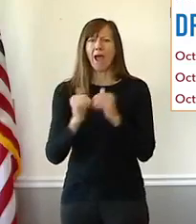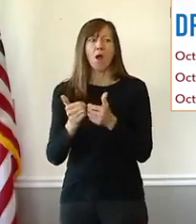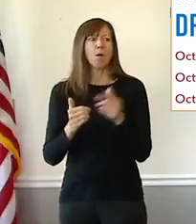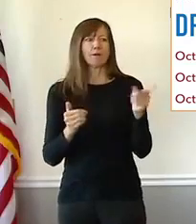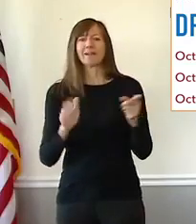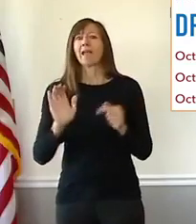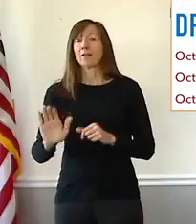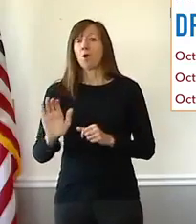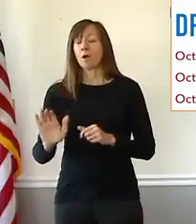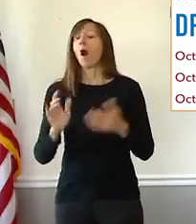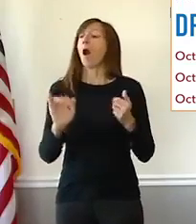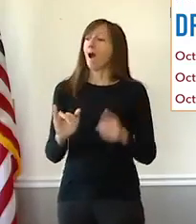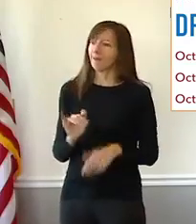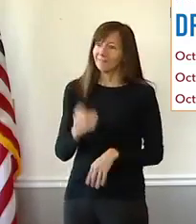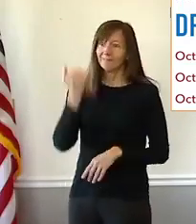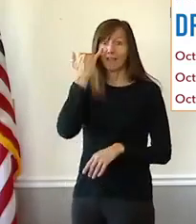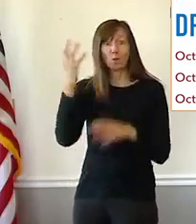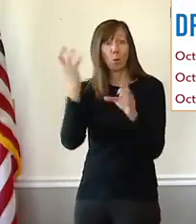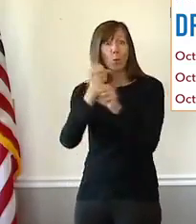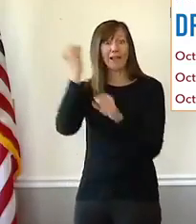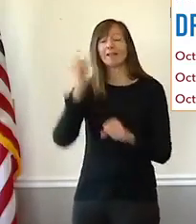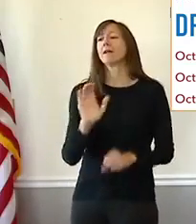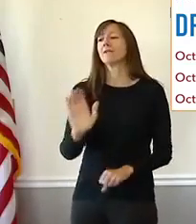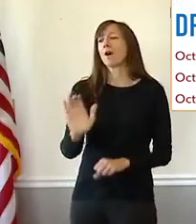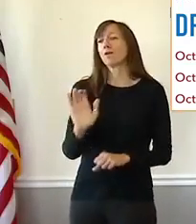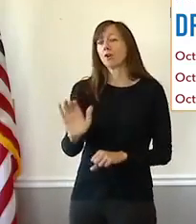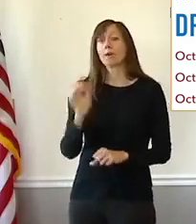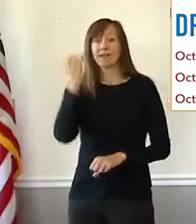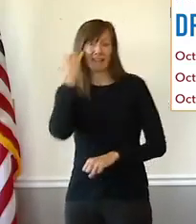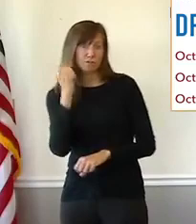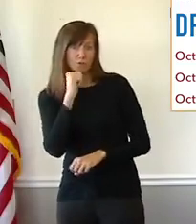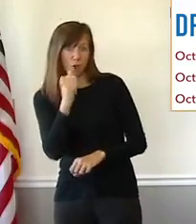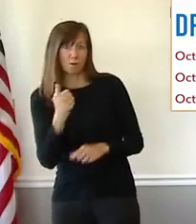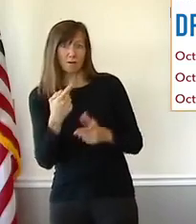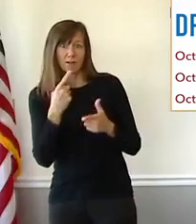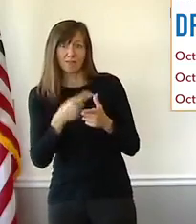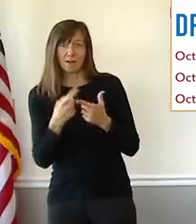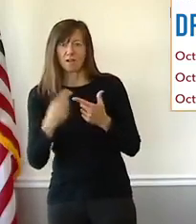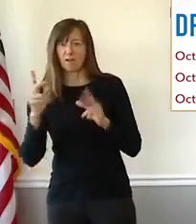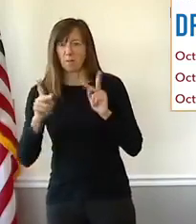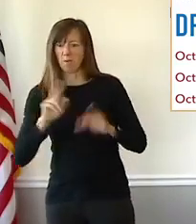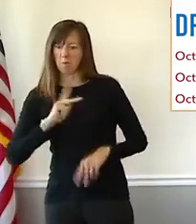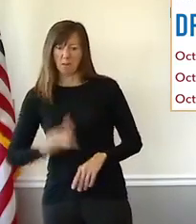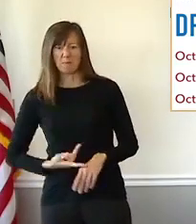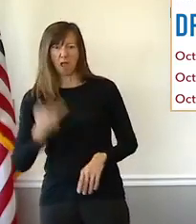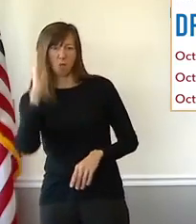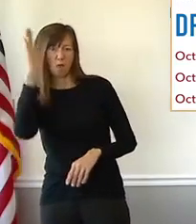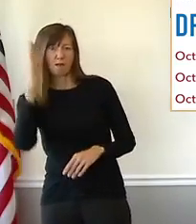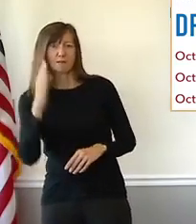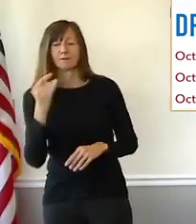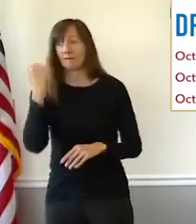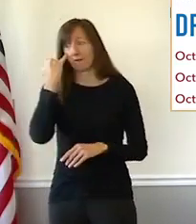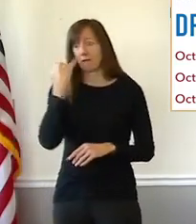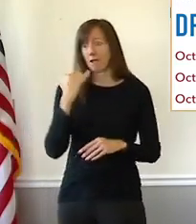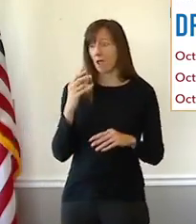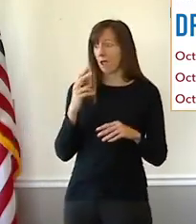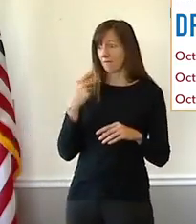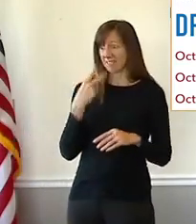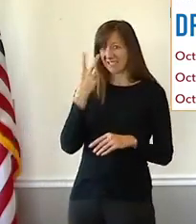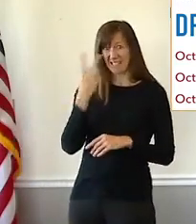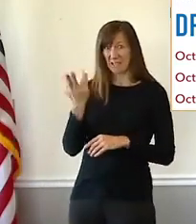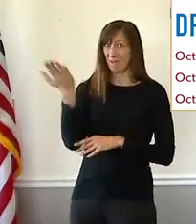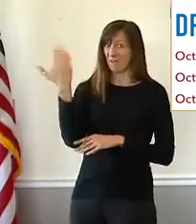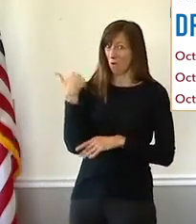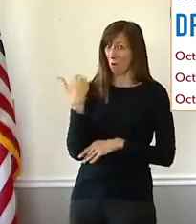you win. But if you honk your horn when you don't win, you're going to get a lot of people upset at you. And having experienced that, having gone to a bingo hall and interrupted